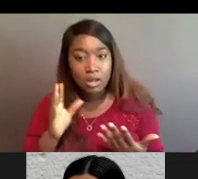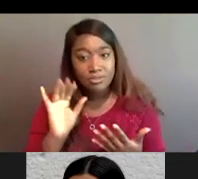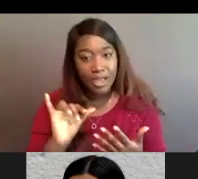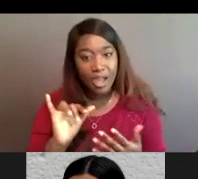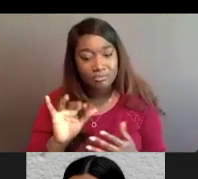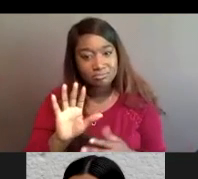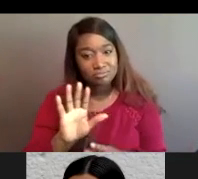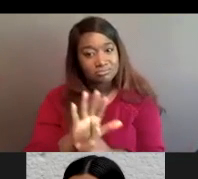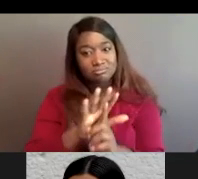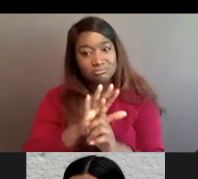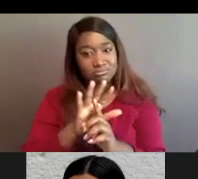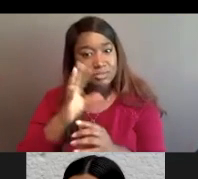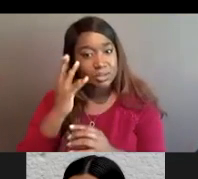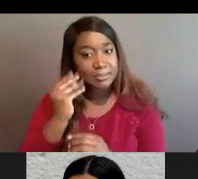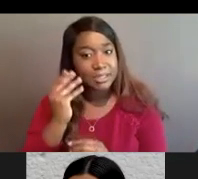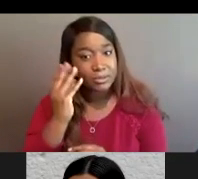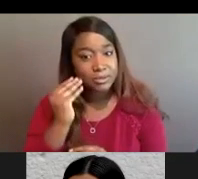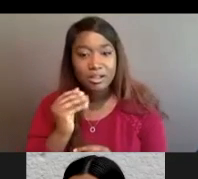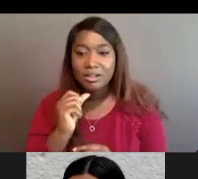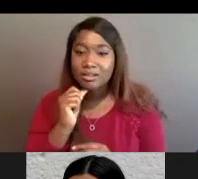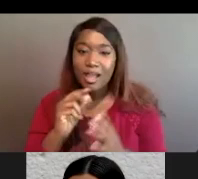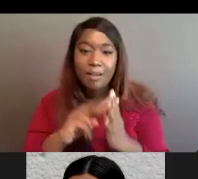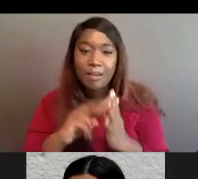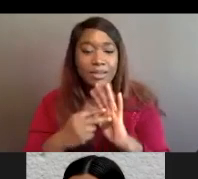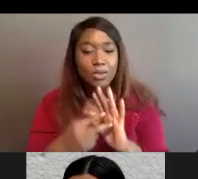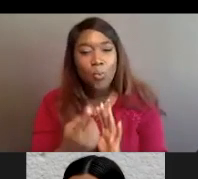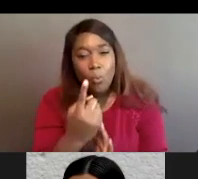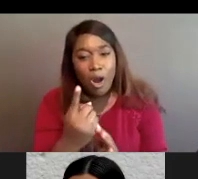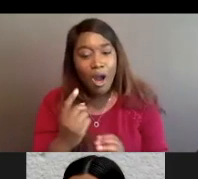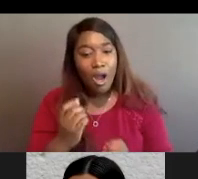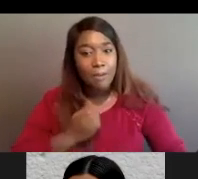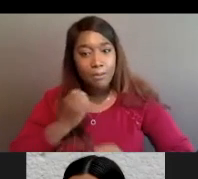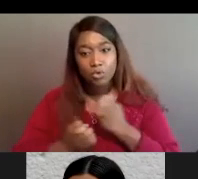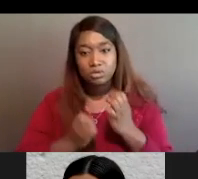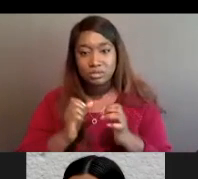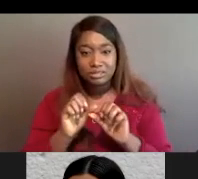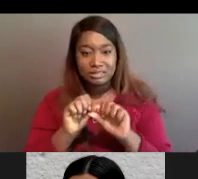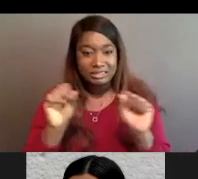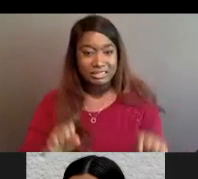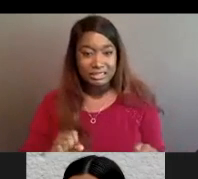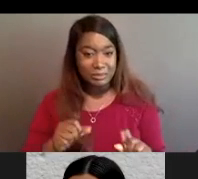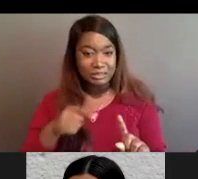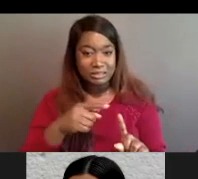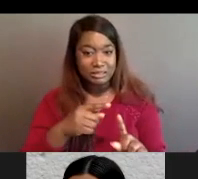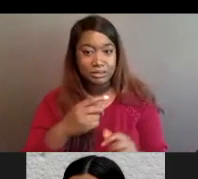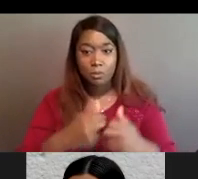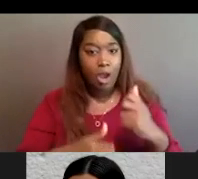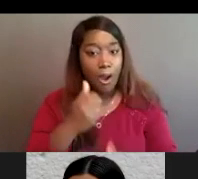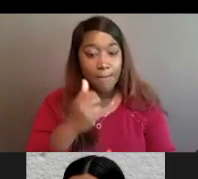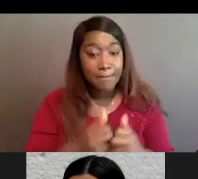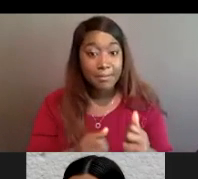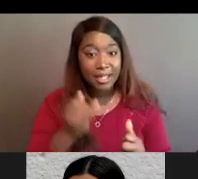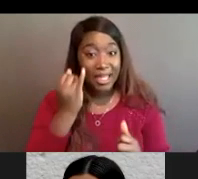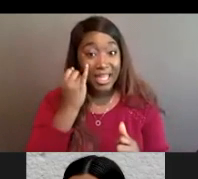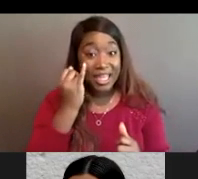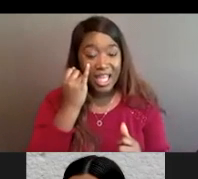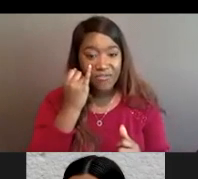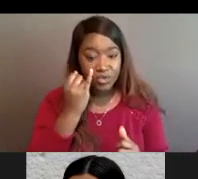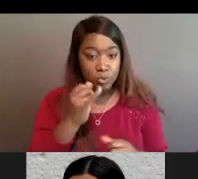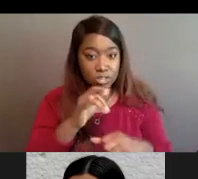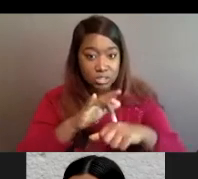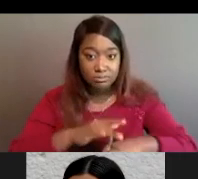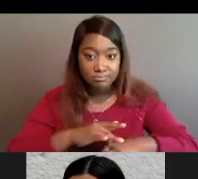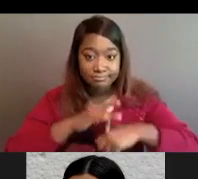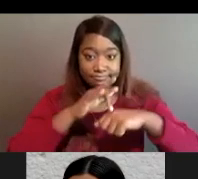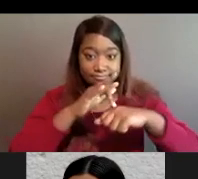Because it's not that any one of these emotion systems is a problem. It's when we get stuck in them, right? Or that we don't actually sort of